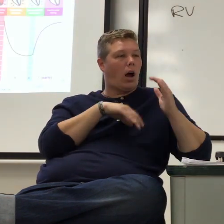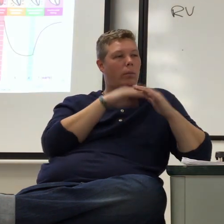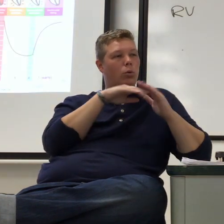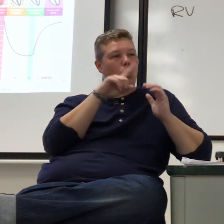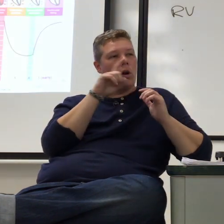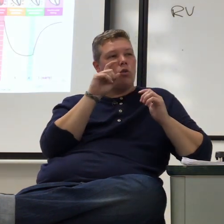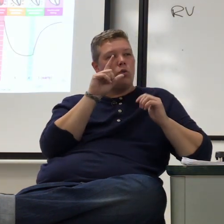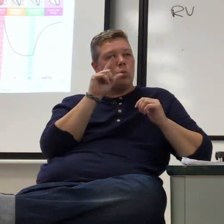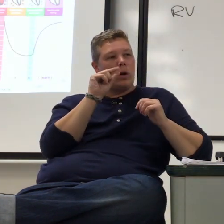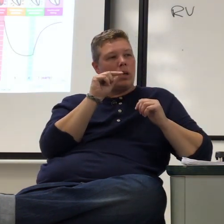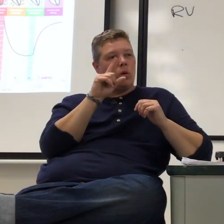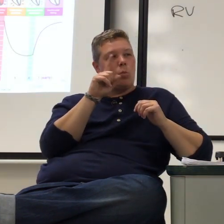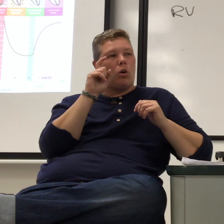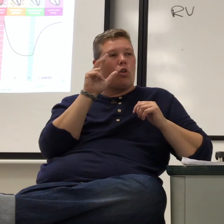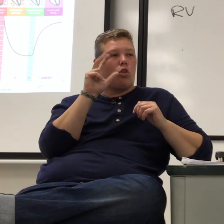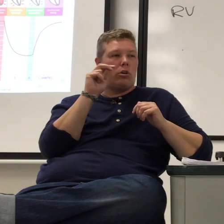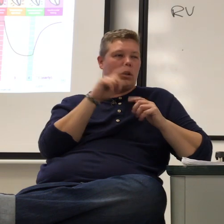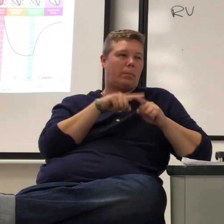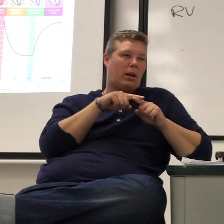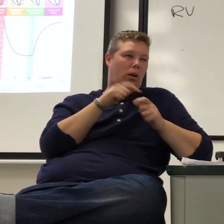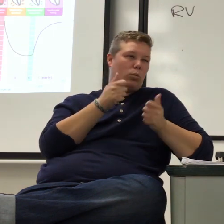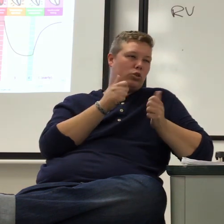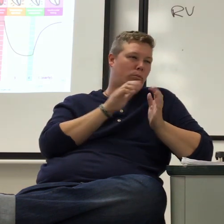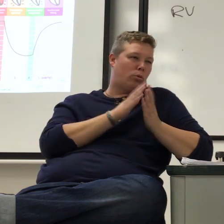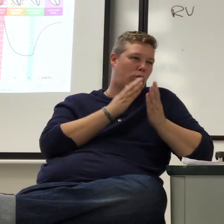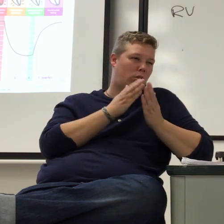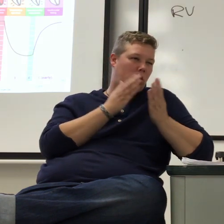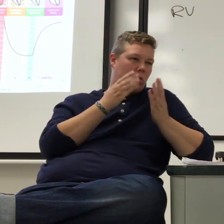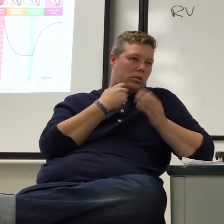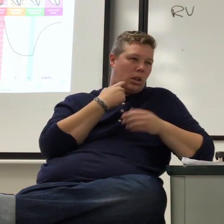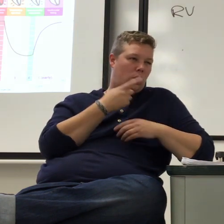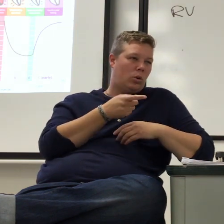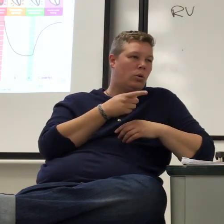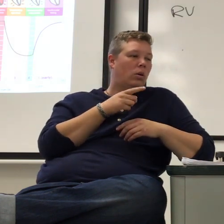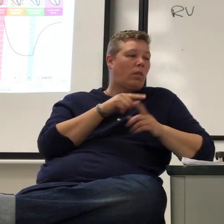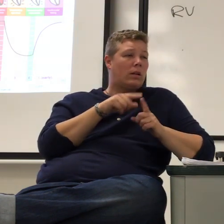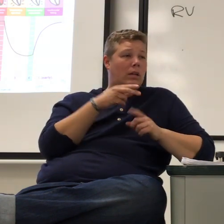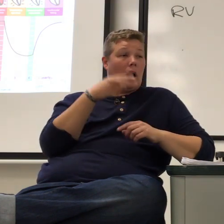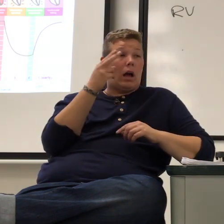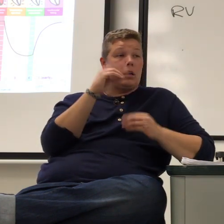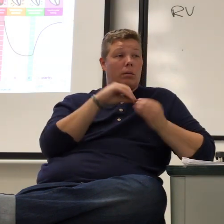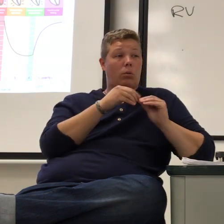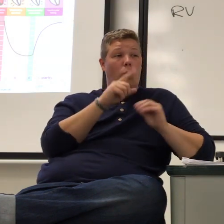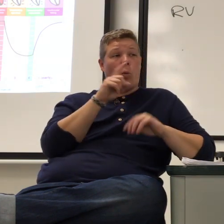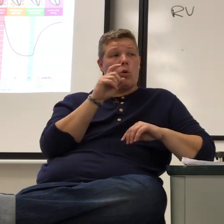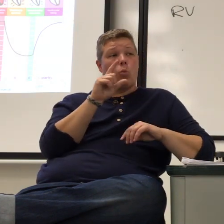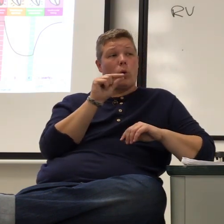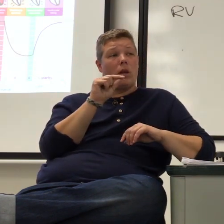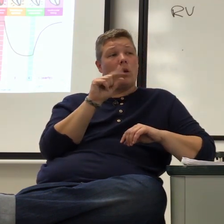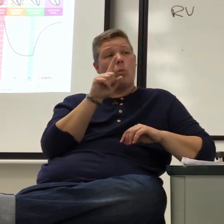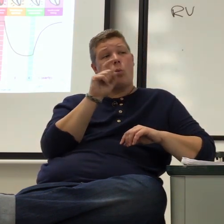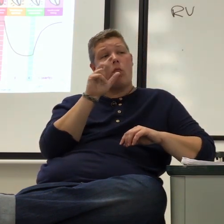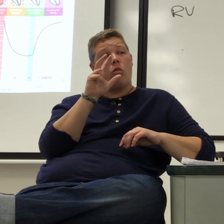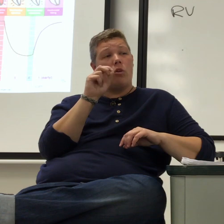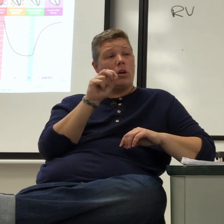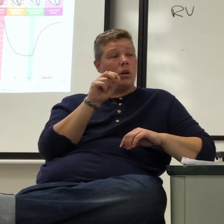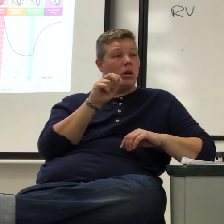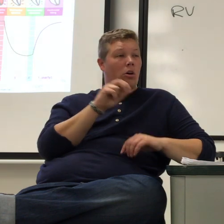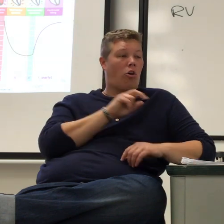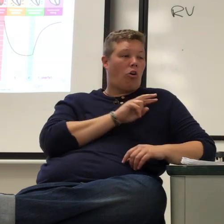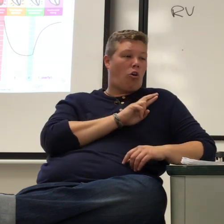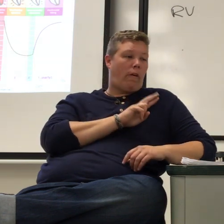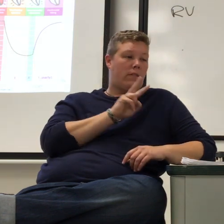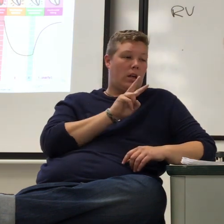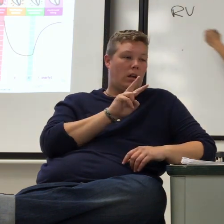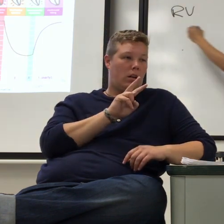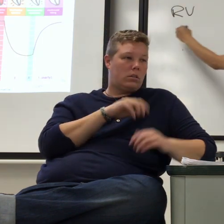130, depending on what book you're looking at. That's pretty much the high number, right? The RV, it's only getting up to 30. You guys